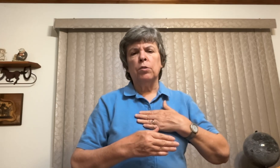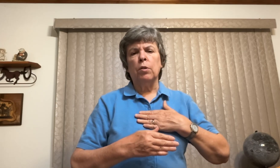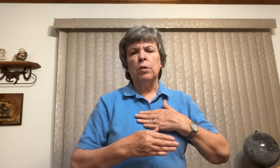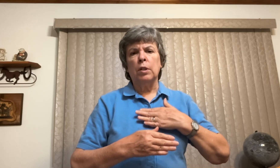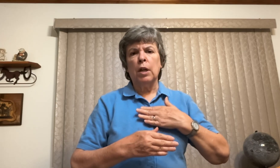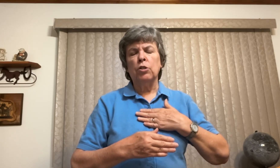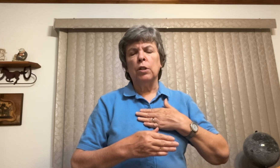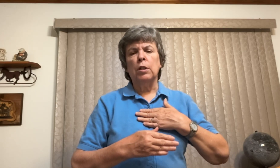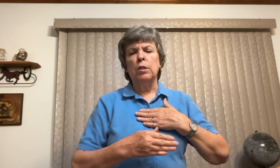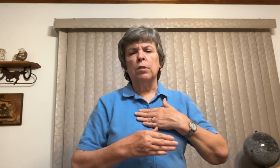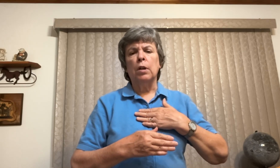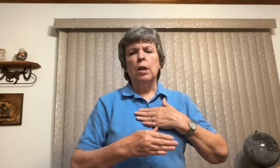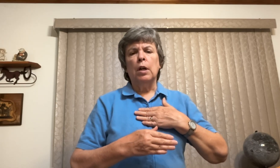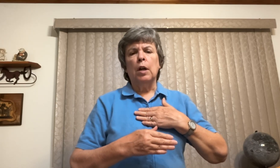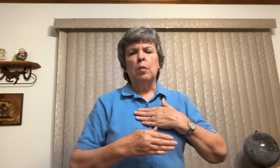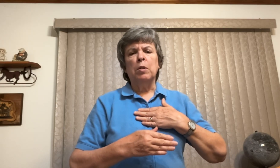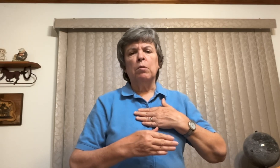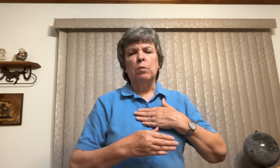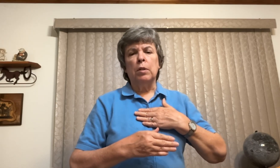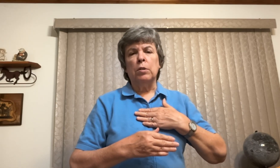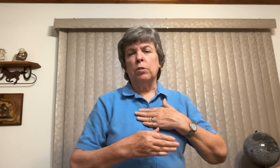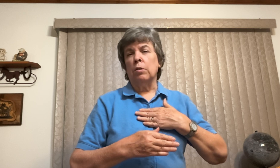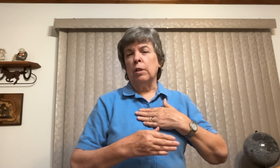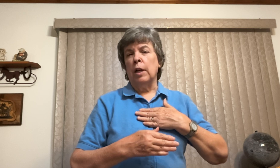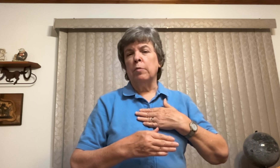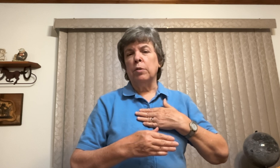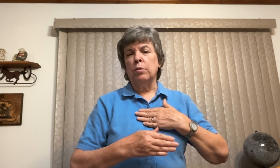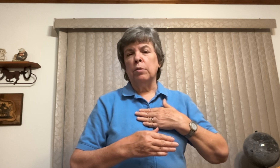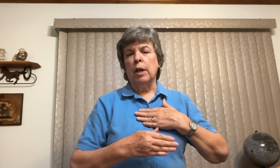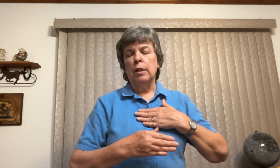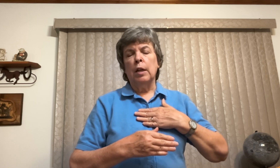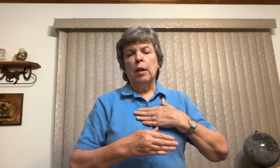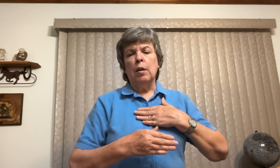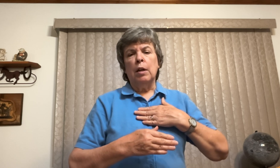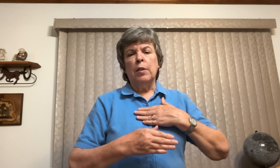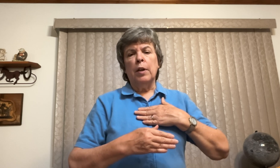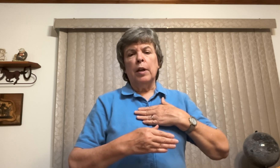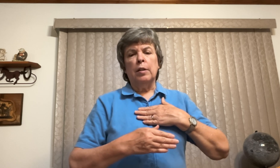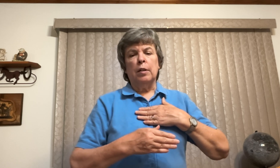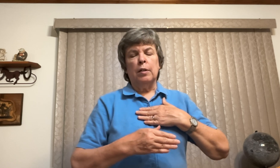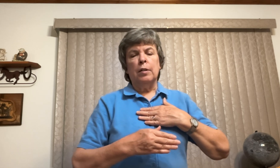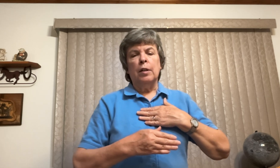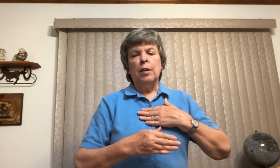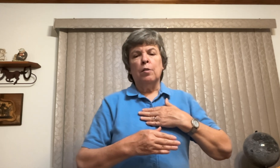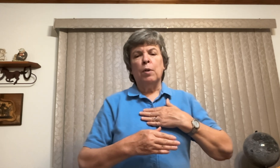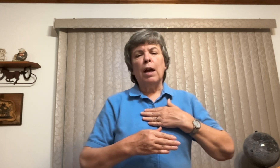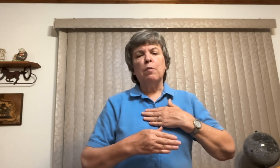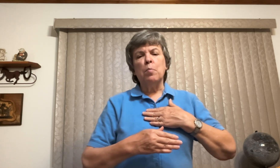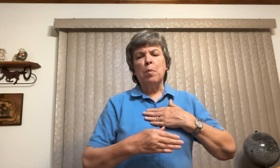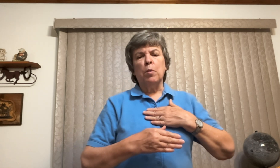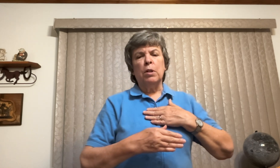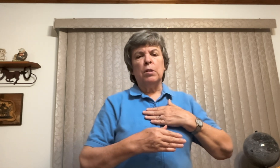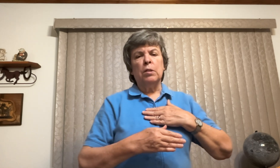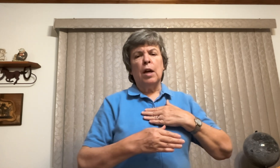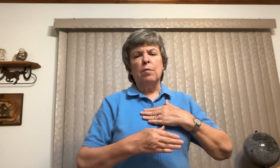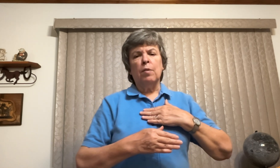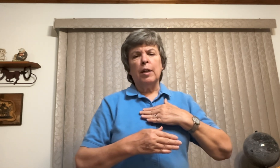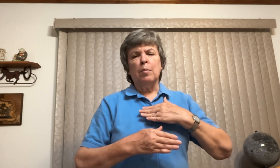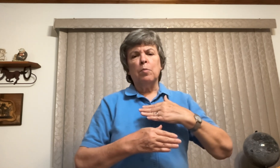start touching here. You don't necessarily have to do that. And then the way I remembered it's kind of like I'm